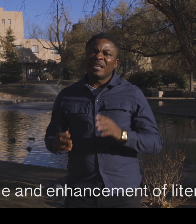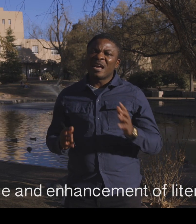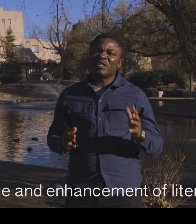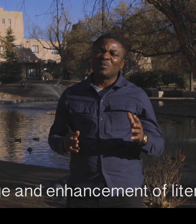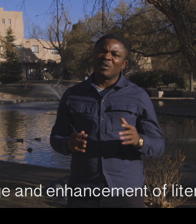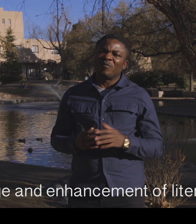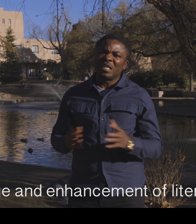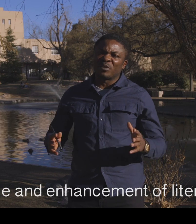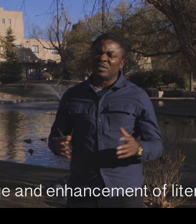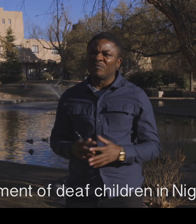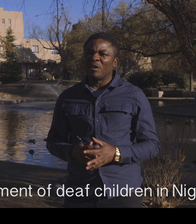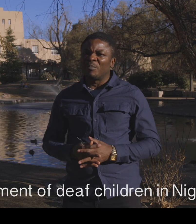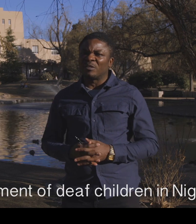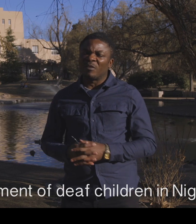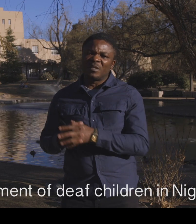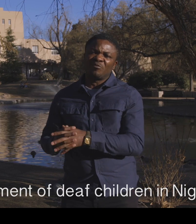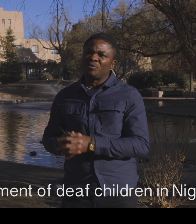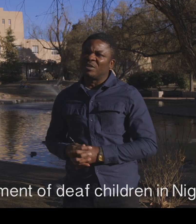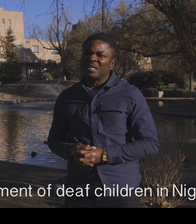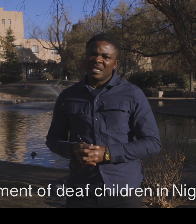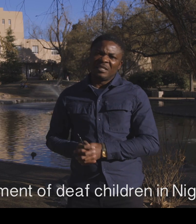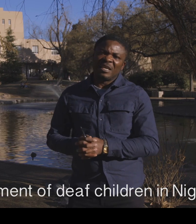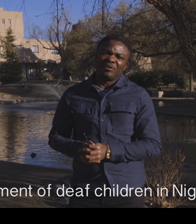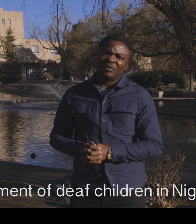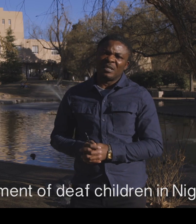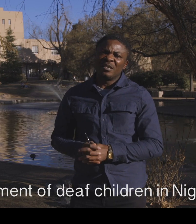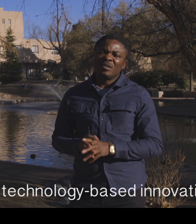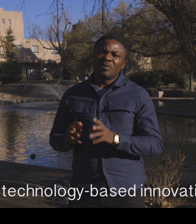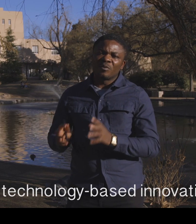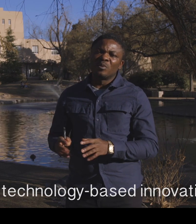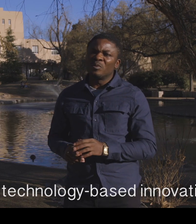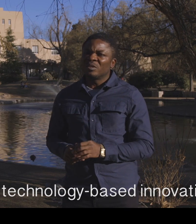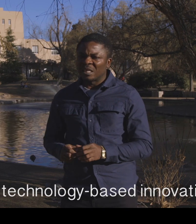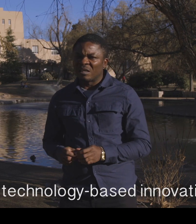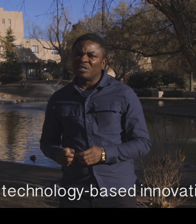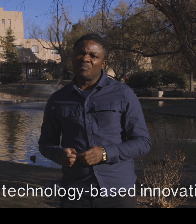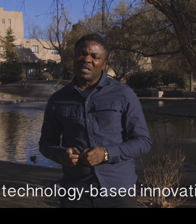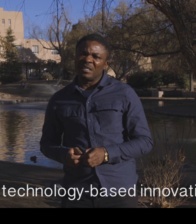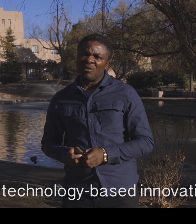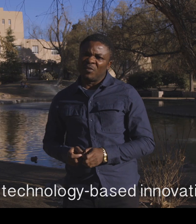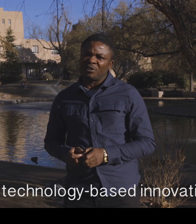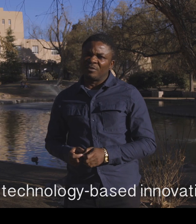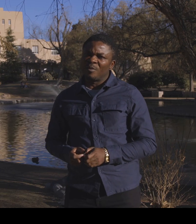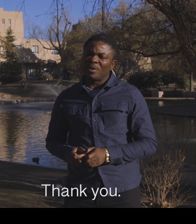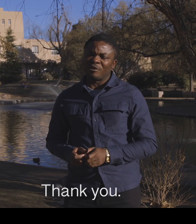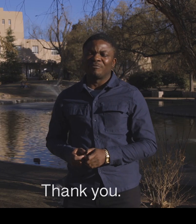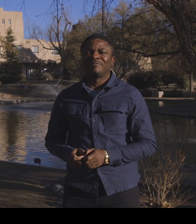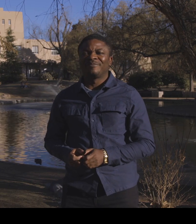enhancement of literacy development of deaf children in Nigeria through technology-based innovation. Thank you. Theığım The